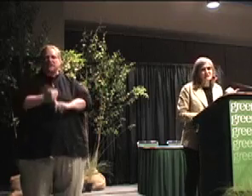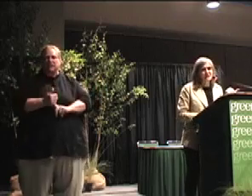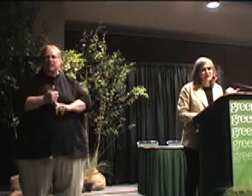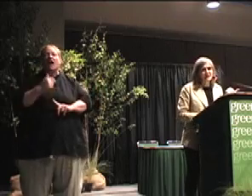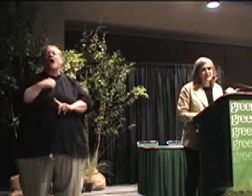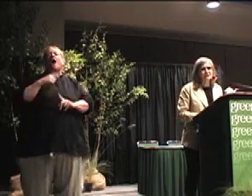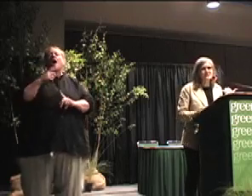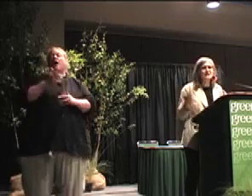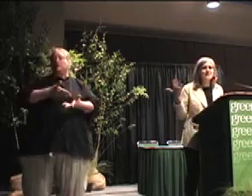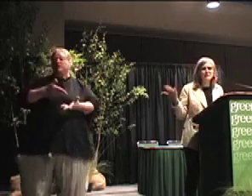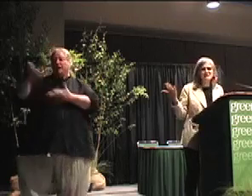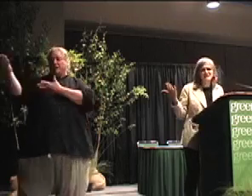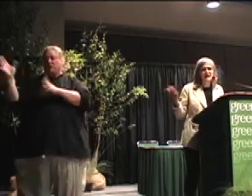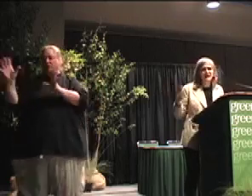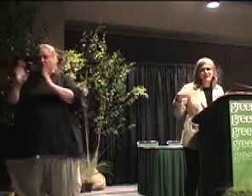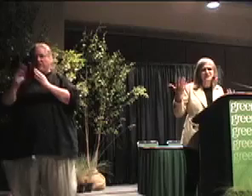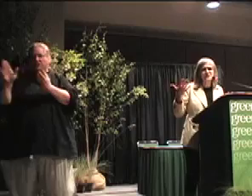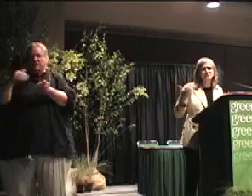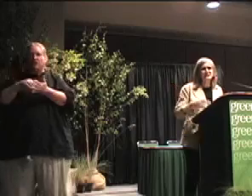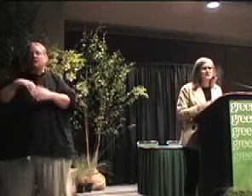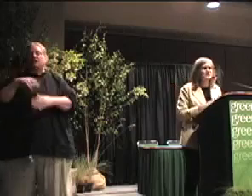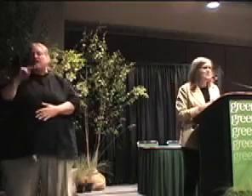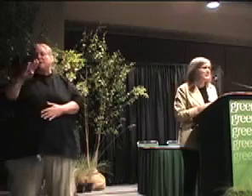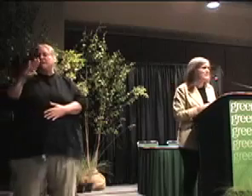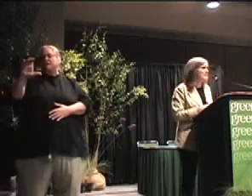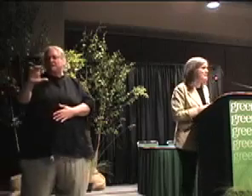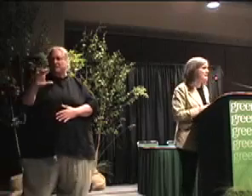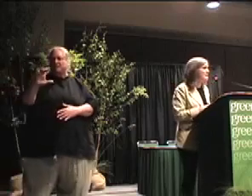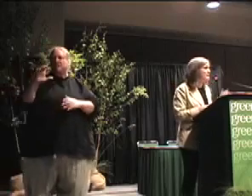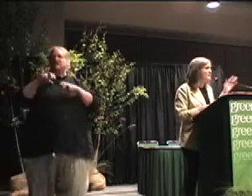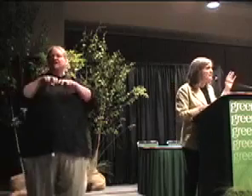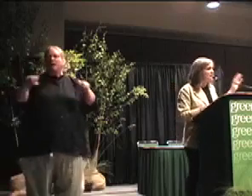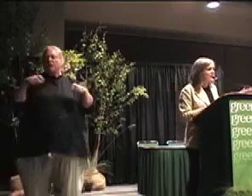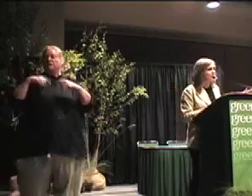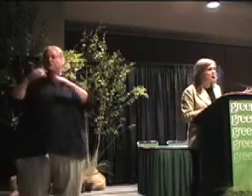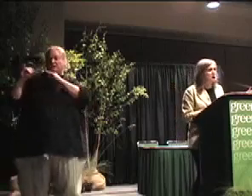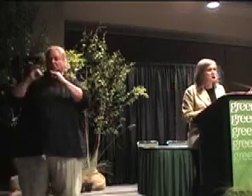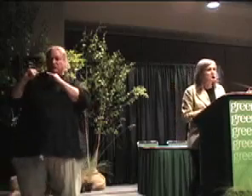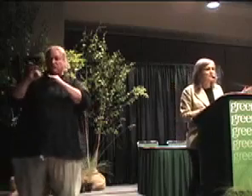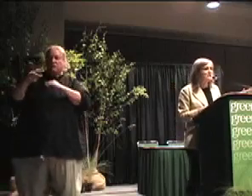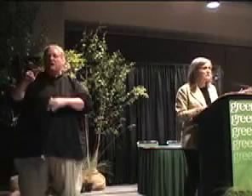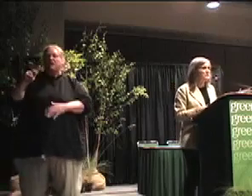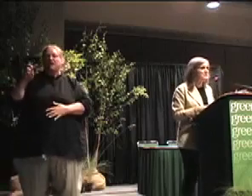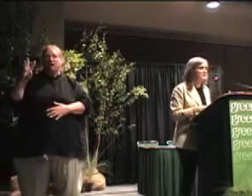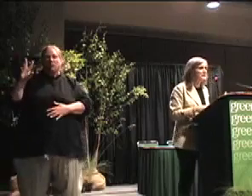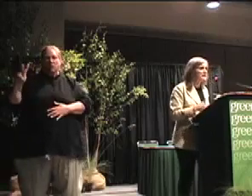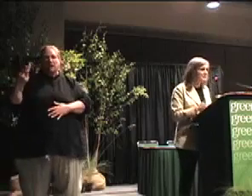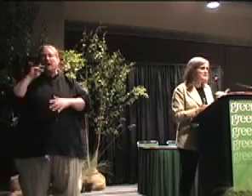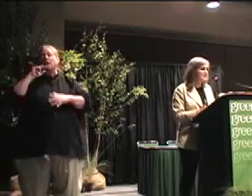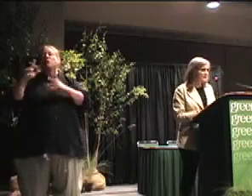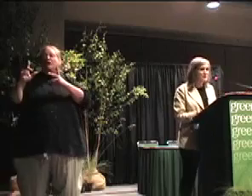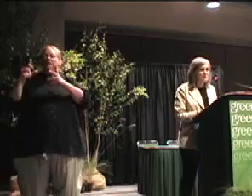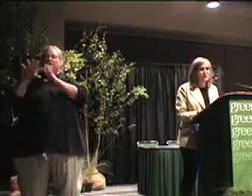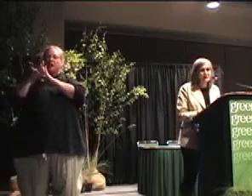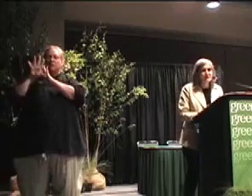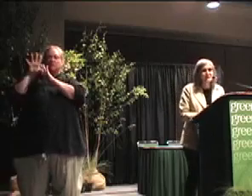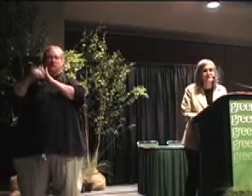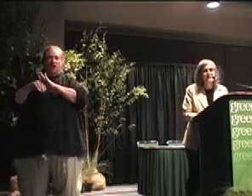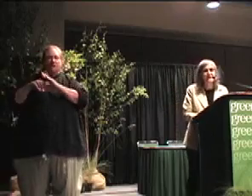convention center that night, and I was in the NBC skybox. I was being interviewed by a network, and when the camera was over, the interview was done, an NBC